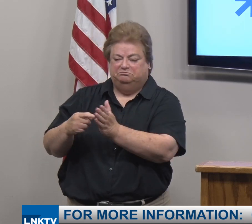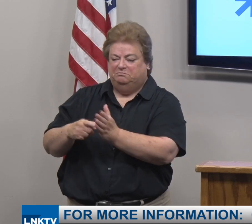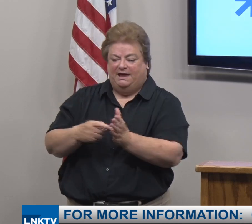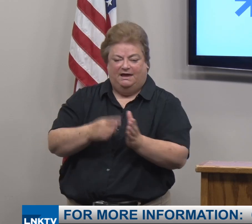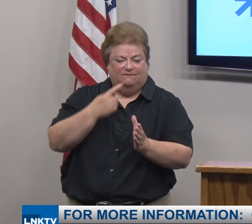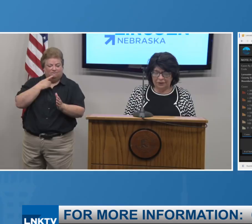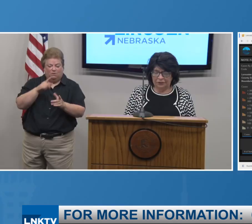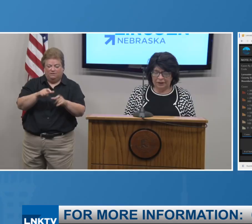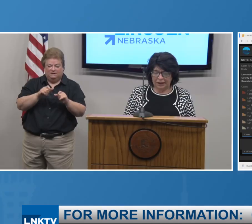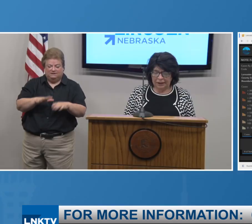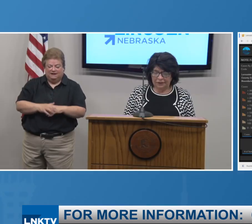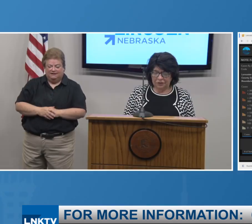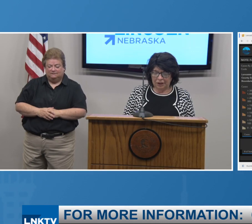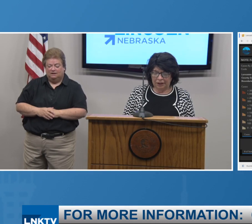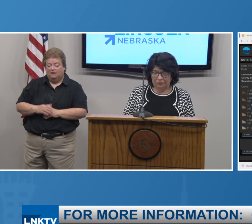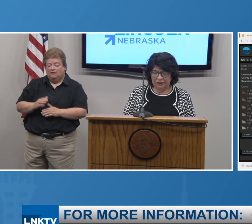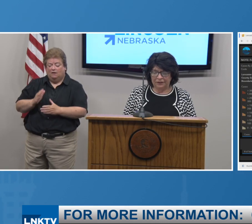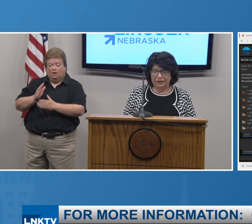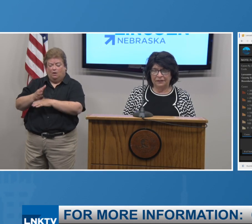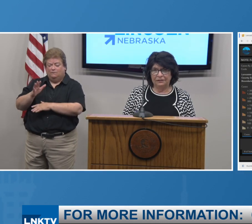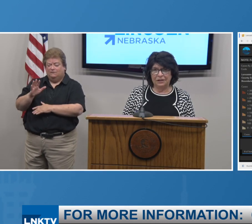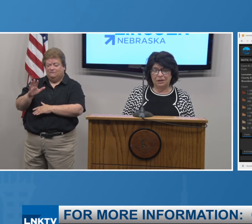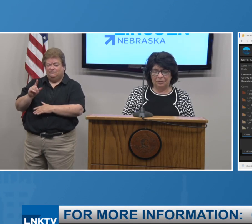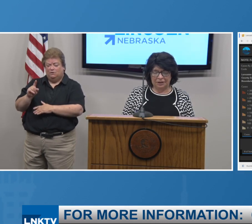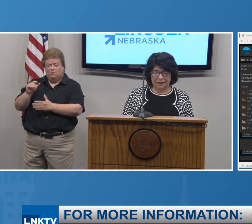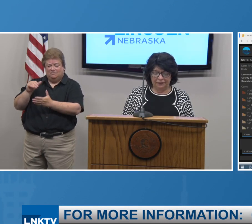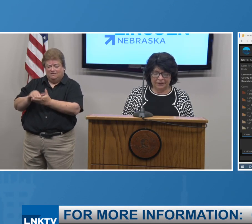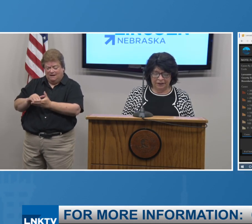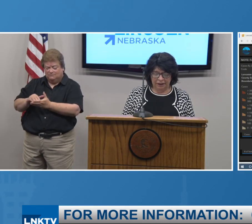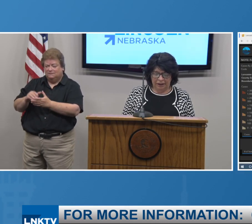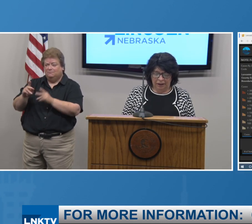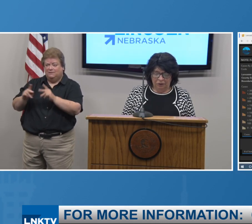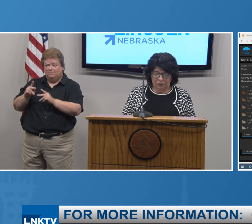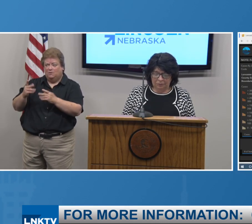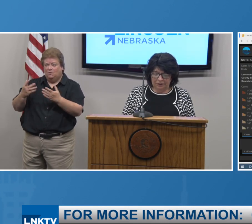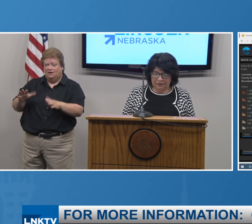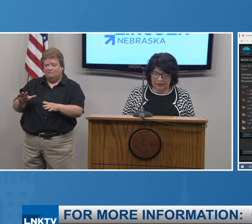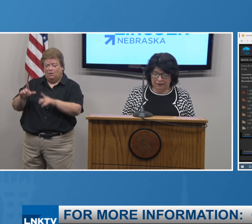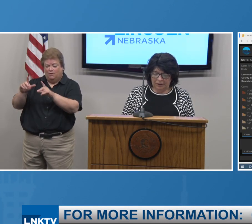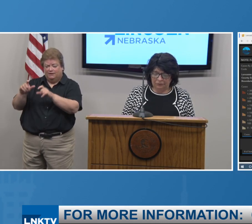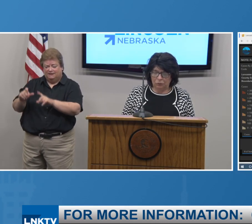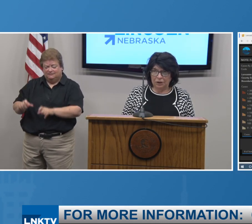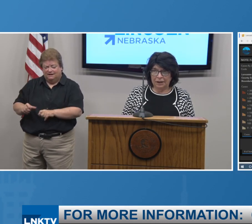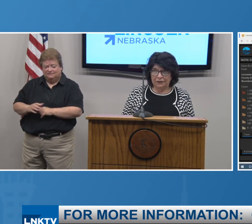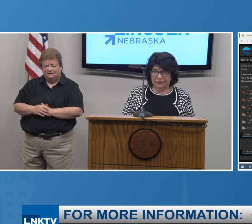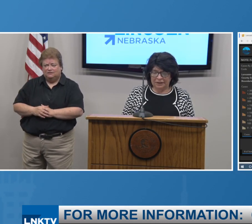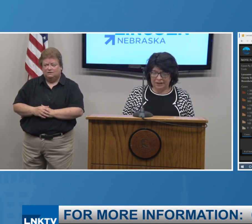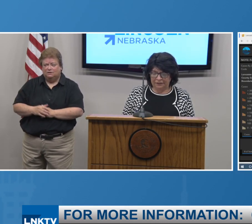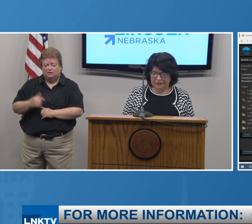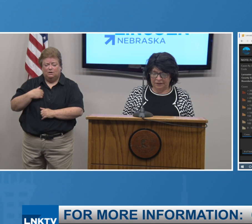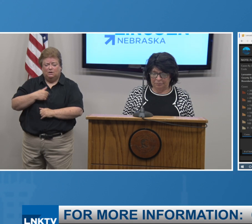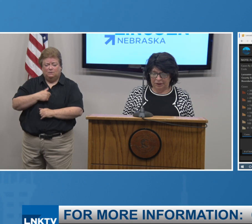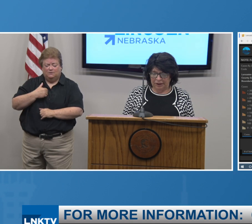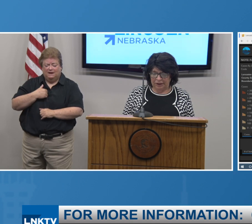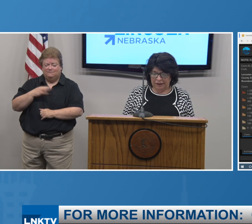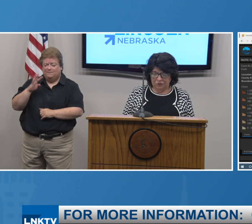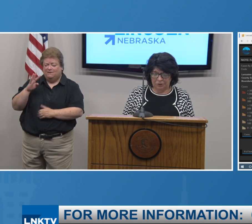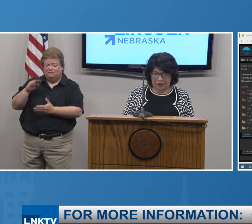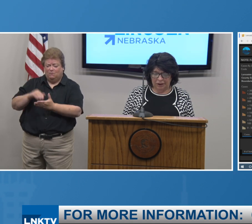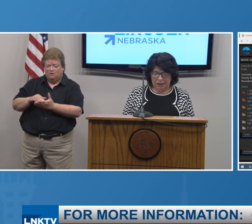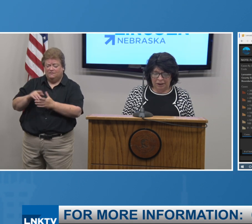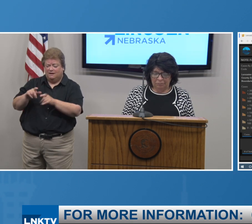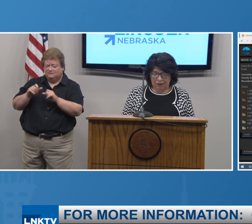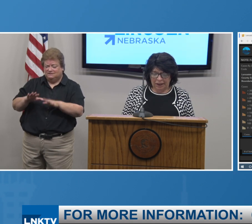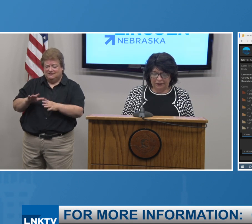Over 51,000 Lancaster County residents have now been tested. We have been seeing about 4,000 tests completed